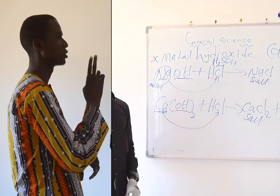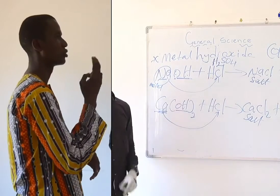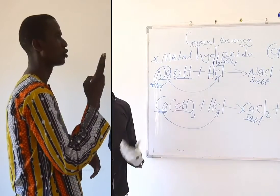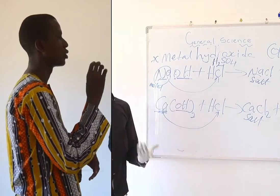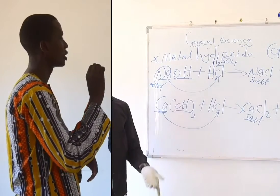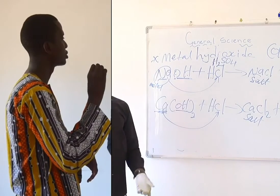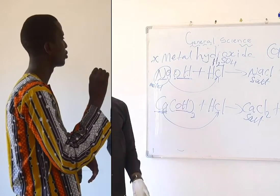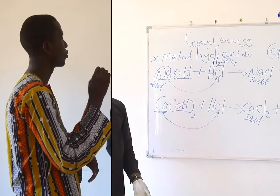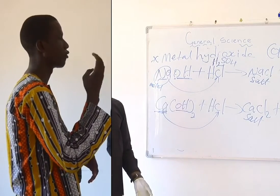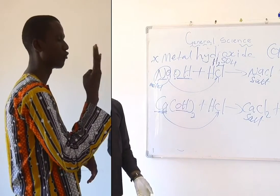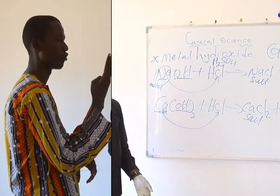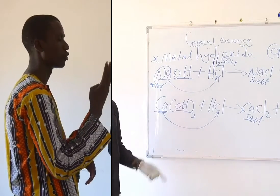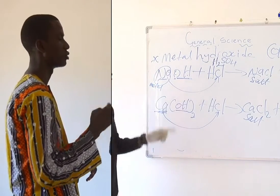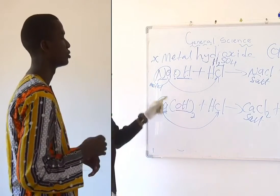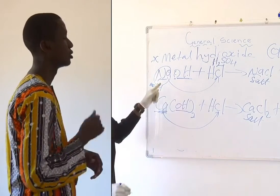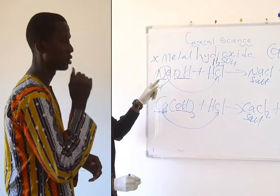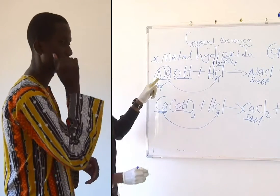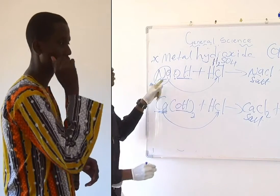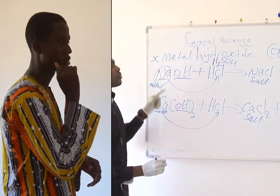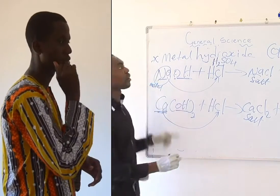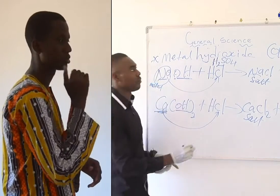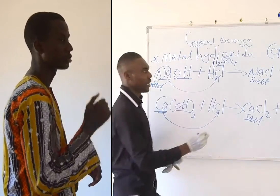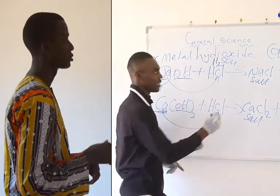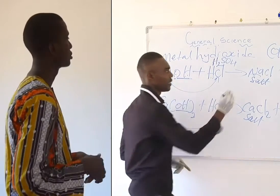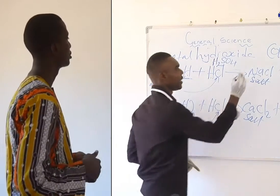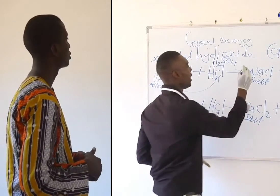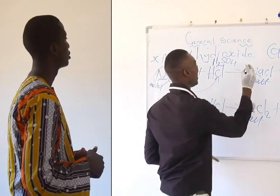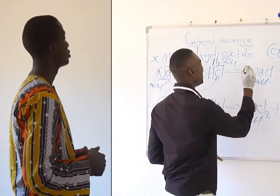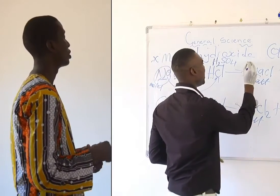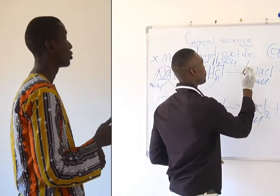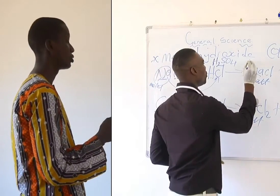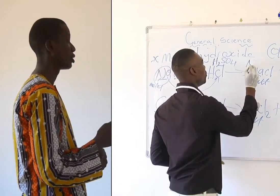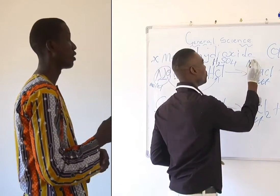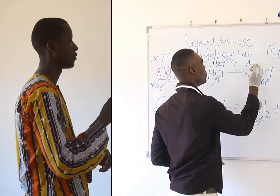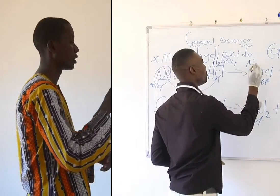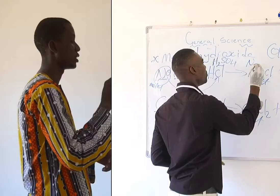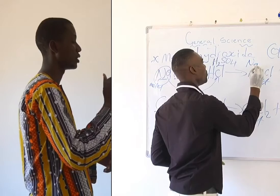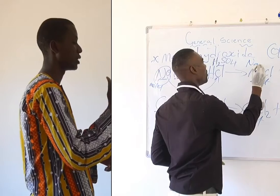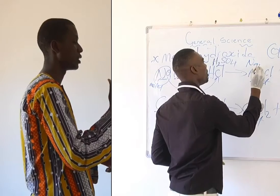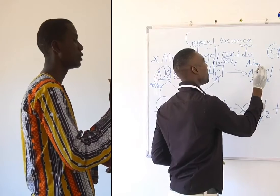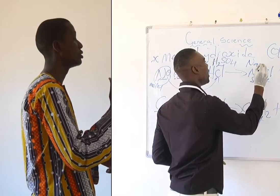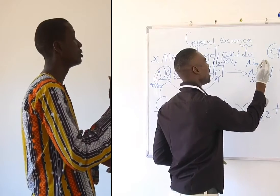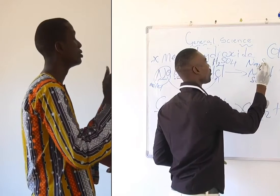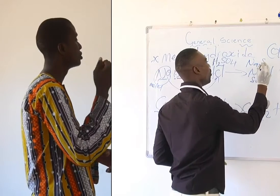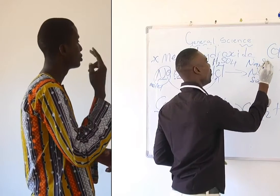hydrochloric acid, what are you going to have now? You are going to have sodium sulfate,